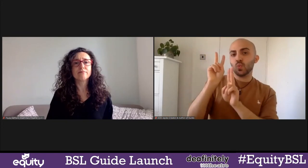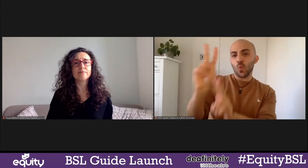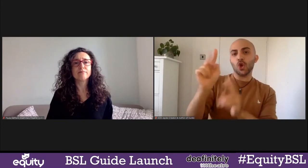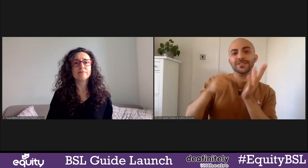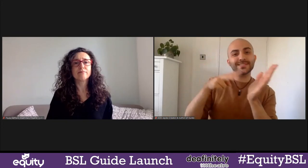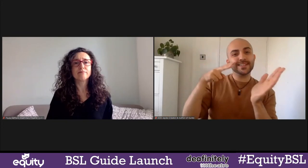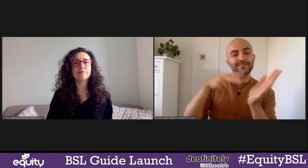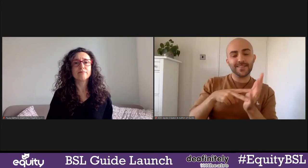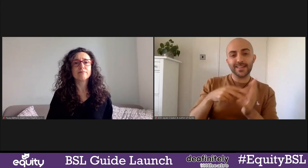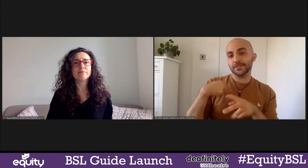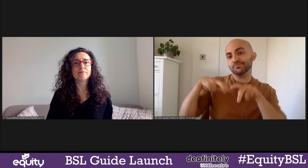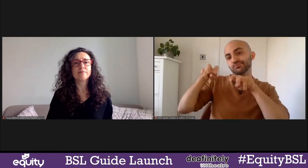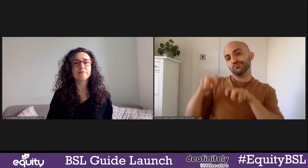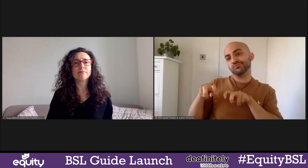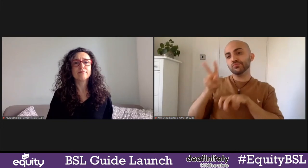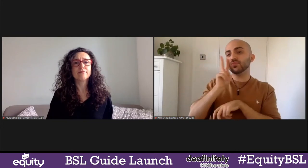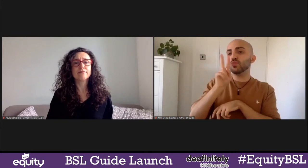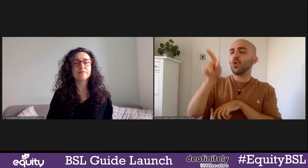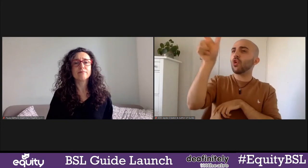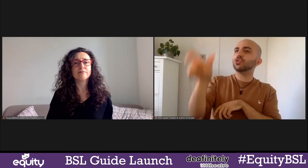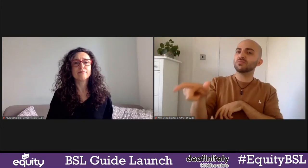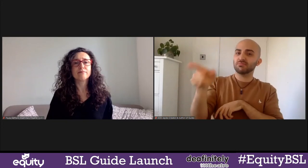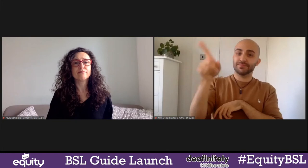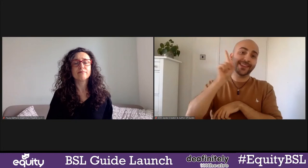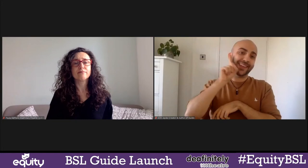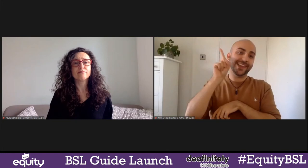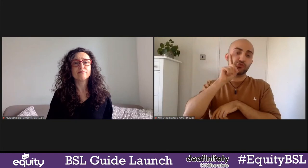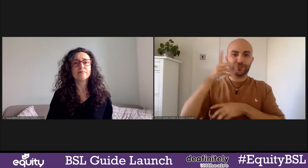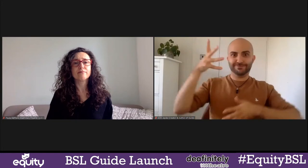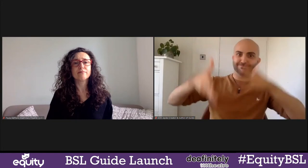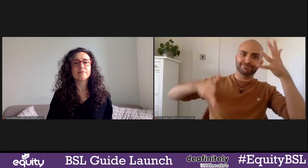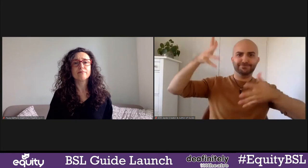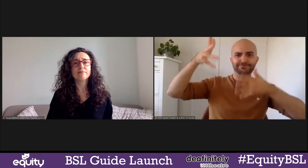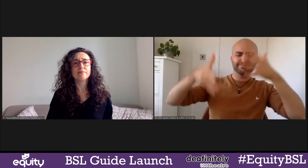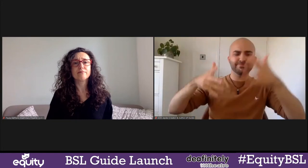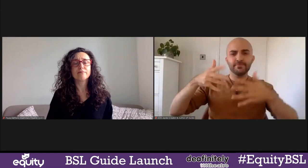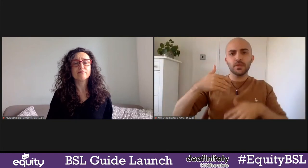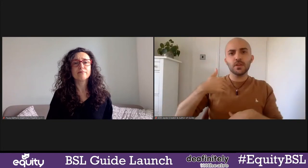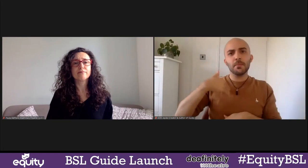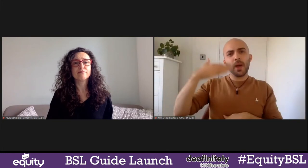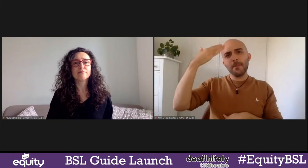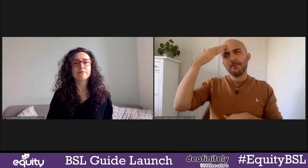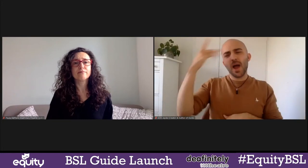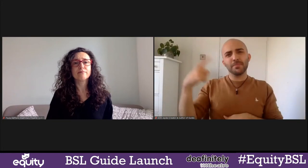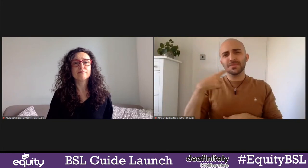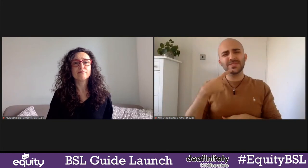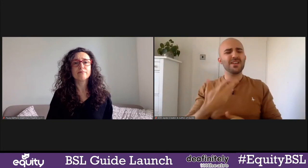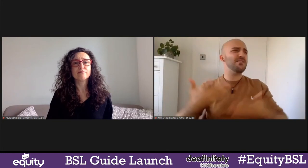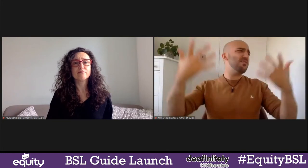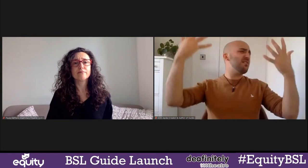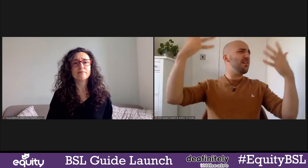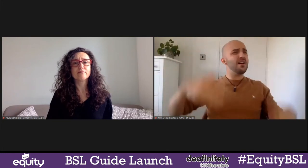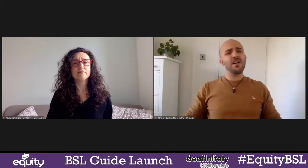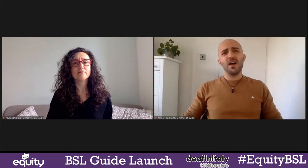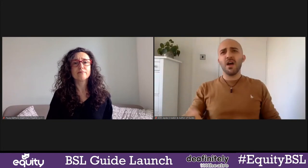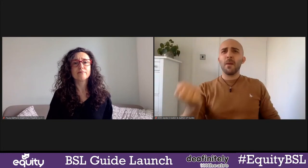Years ago, my mum watched a television program, and there was a hearing actor signing, and my mum